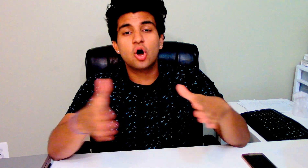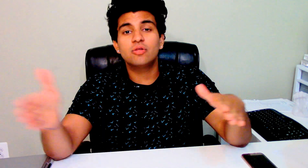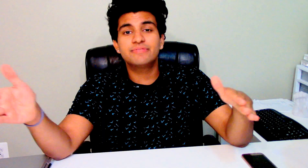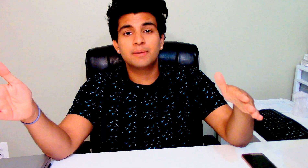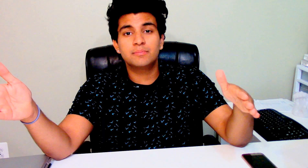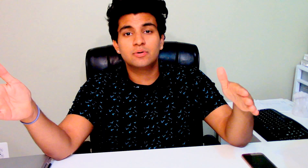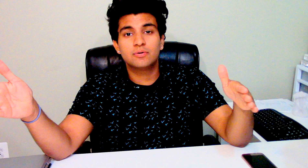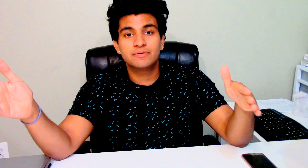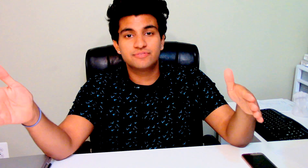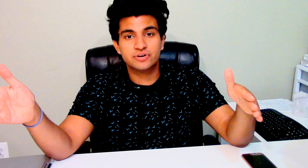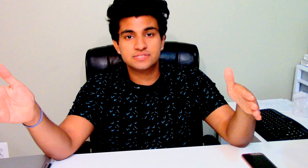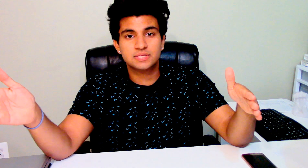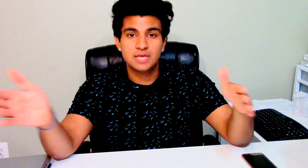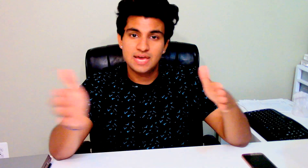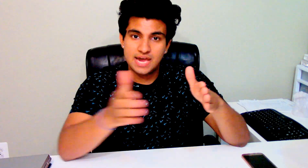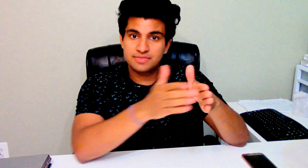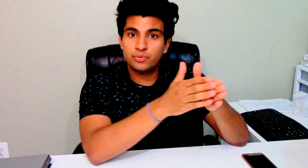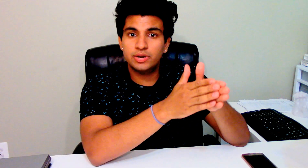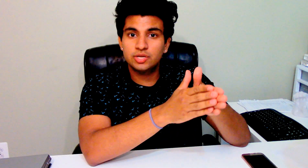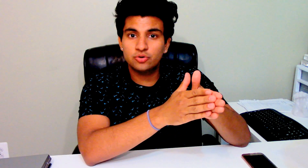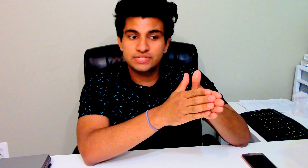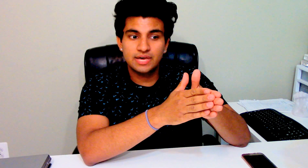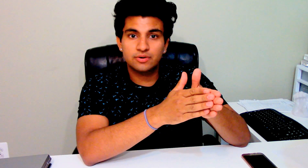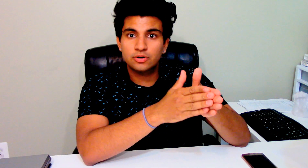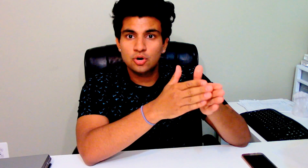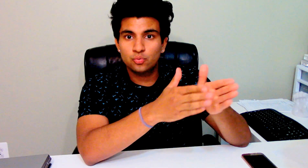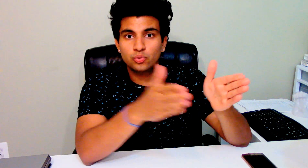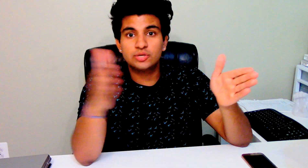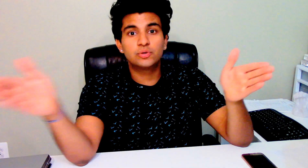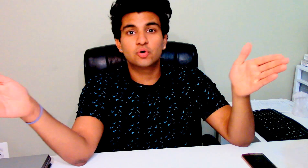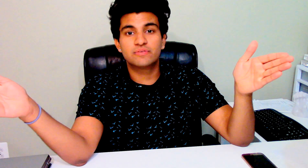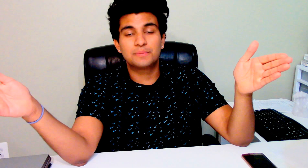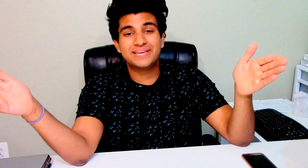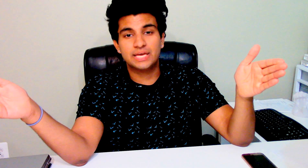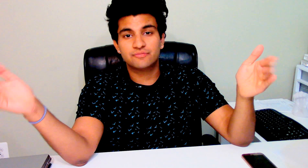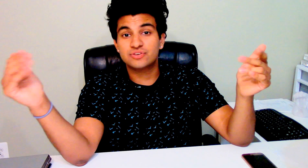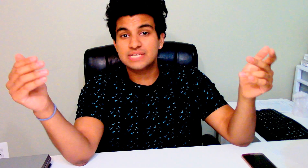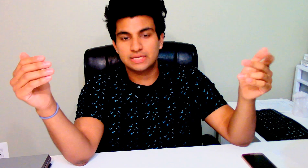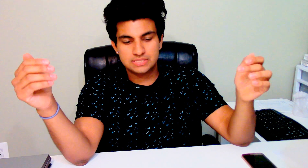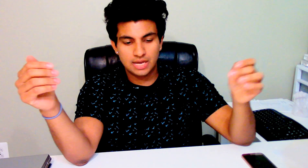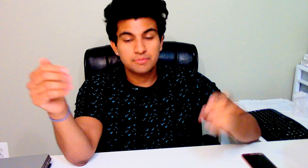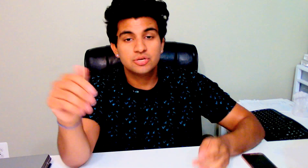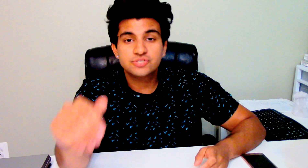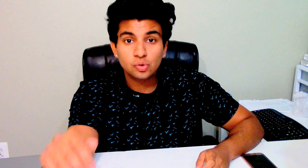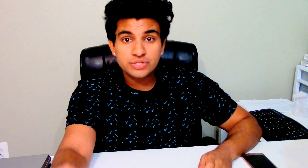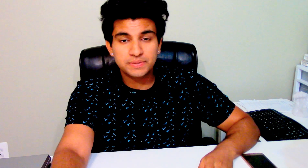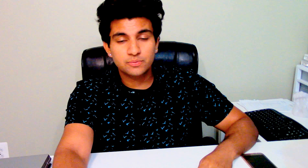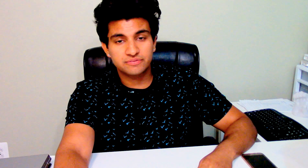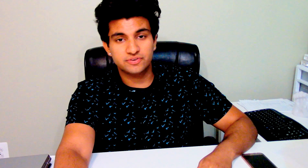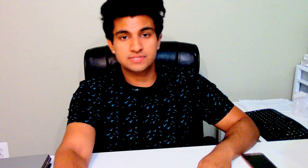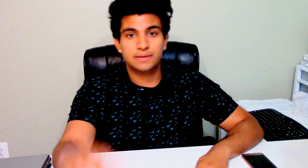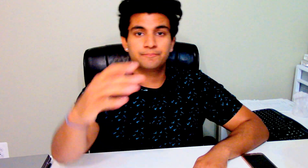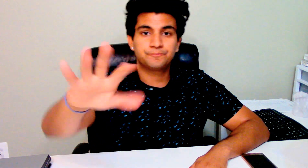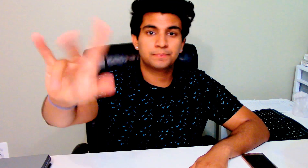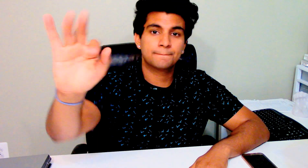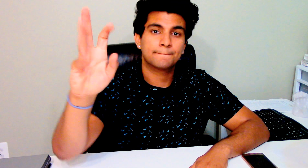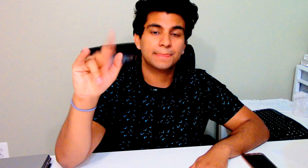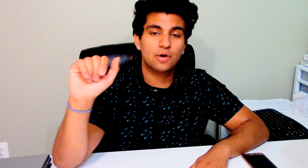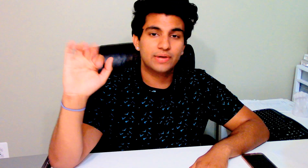of them first, and then we're going to go together really quick over them again for the second time. So let's begin with the first time. Okay,